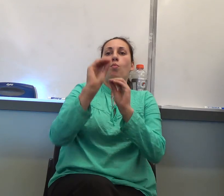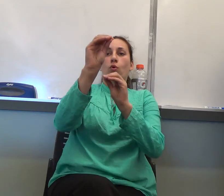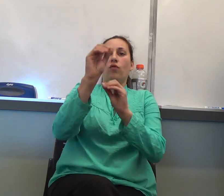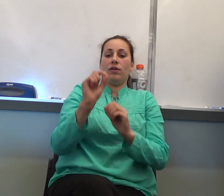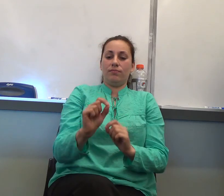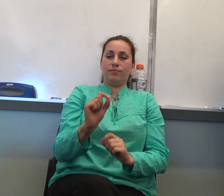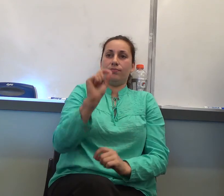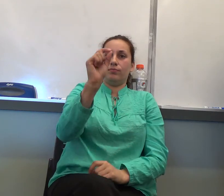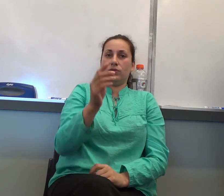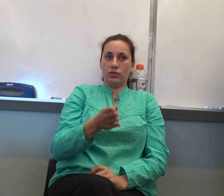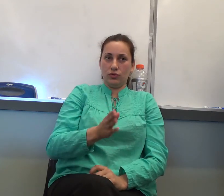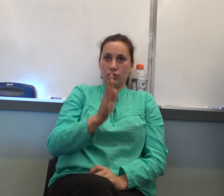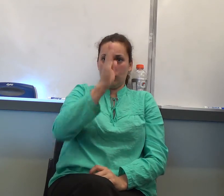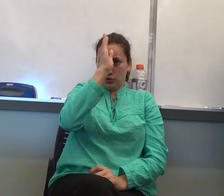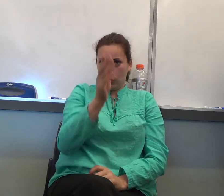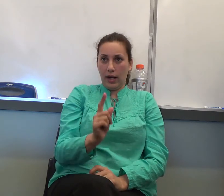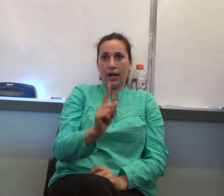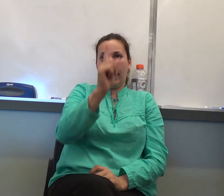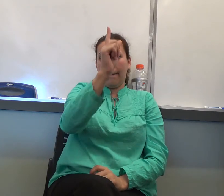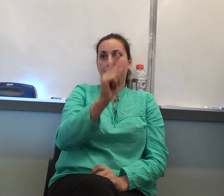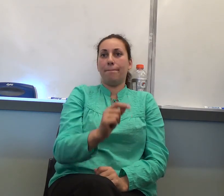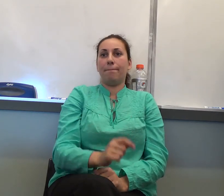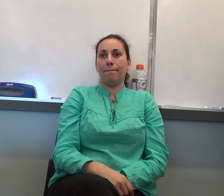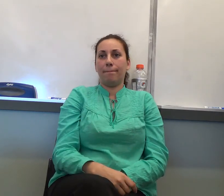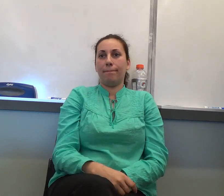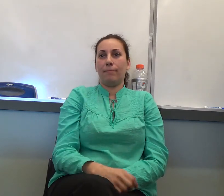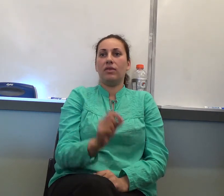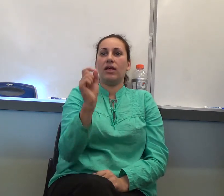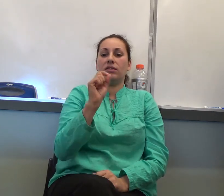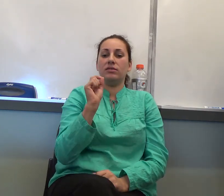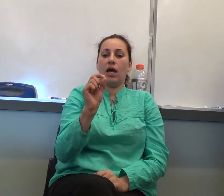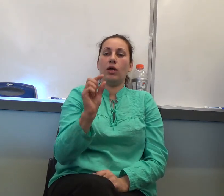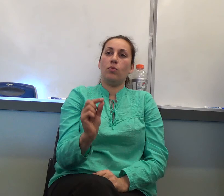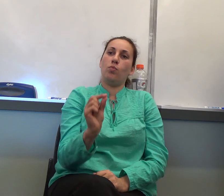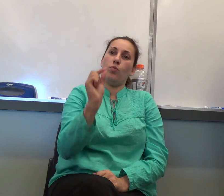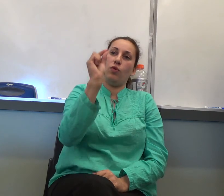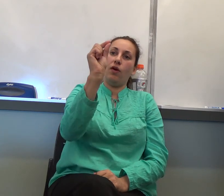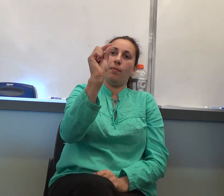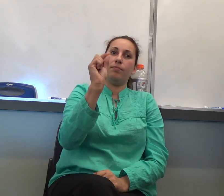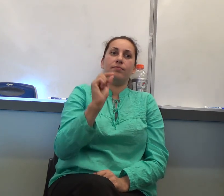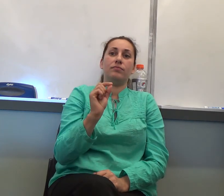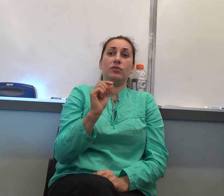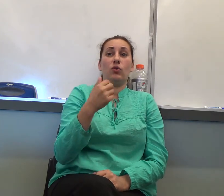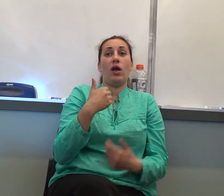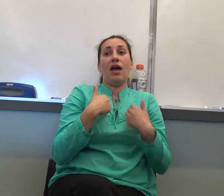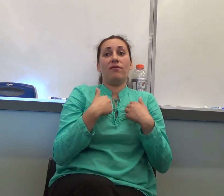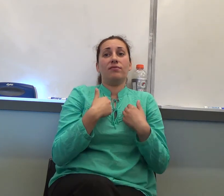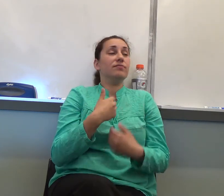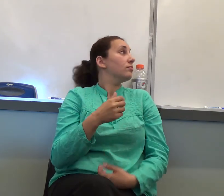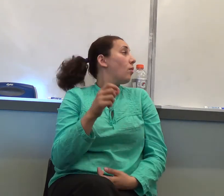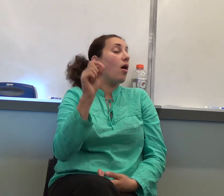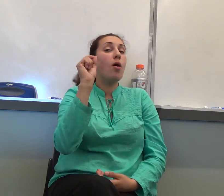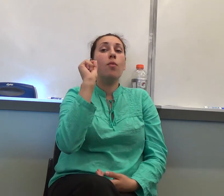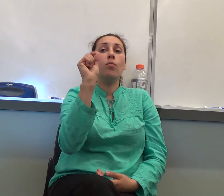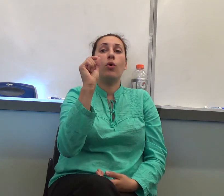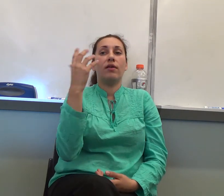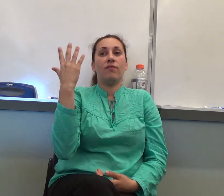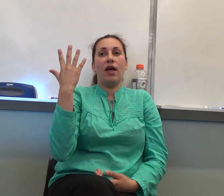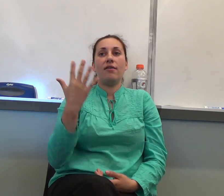it straight up, like that. And then you get the right answer, you get 0.5. So that helps in terms of doing a long division